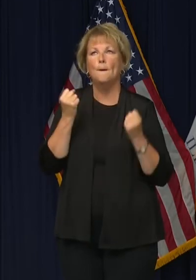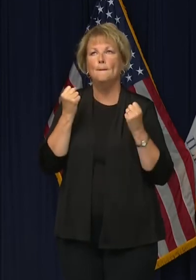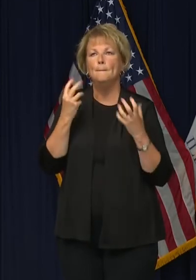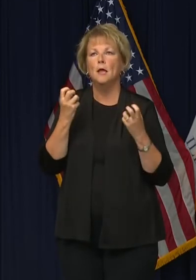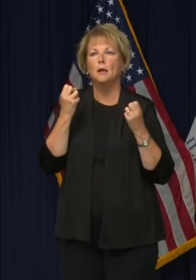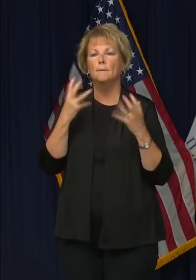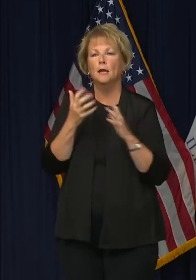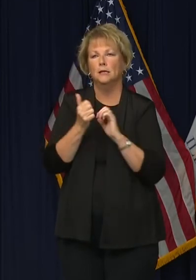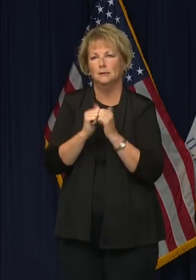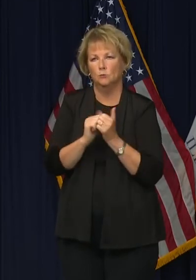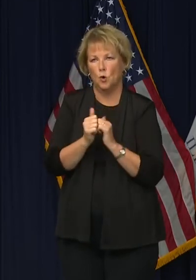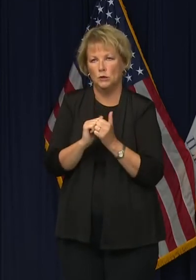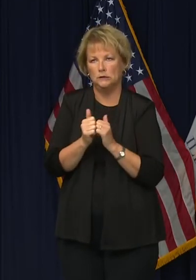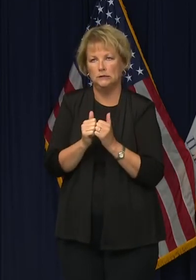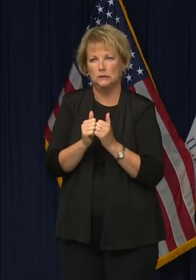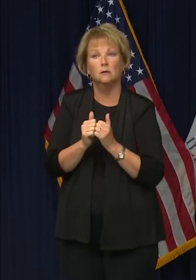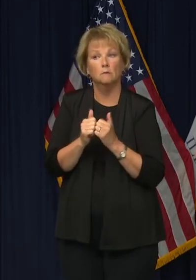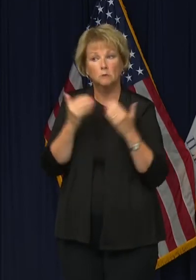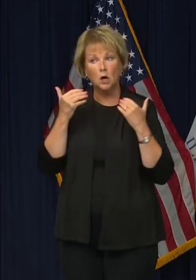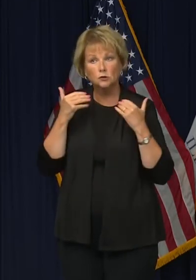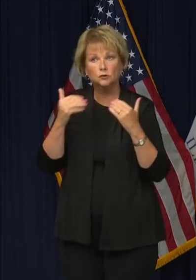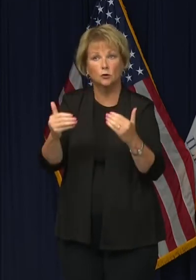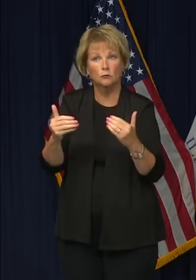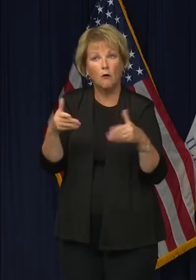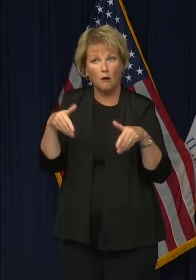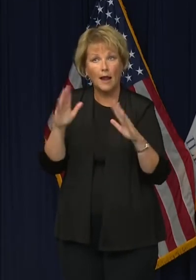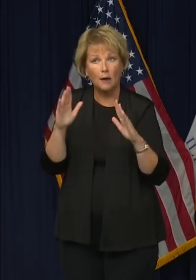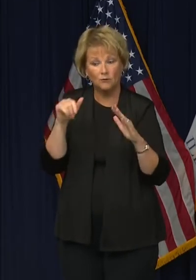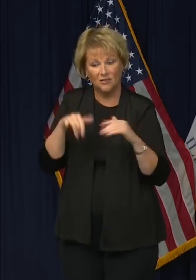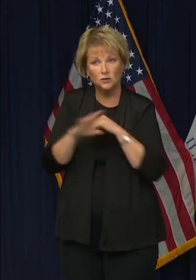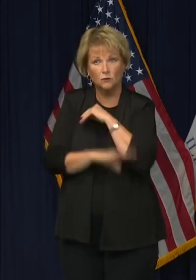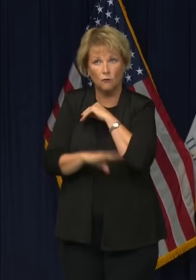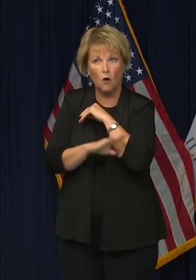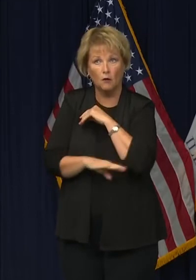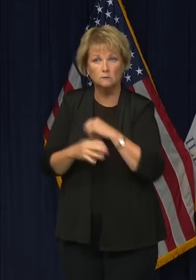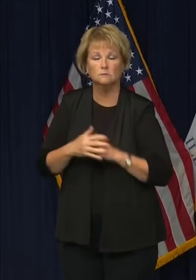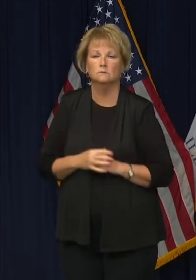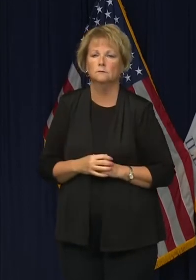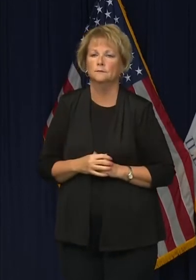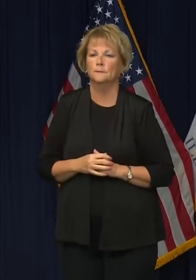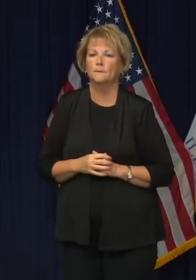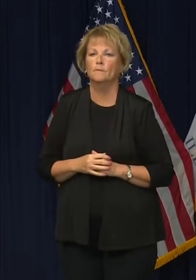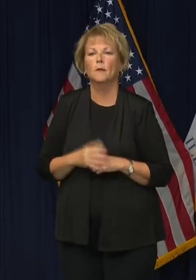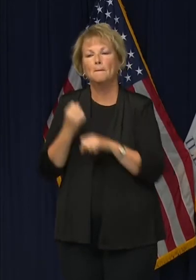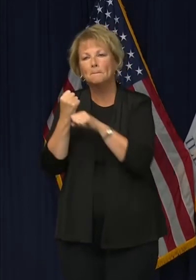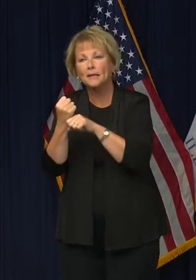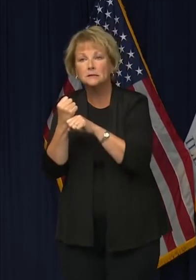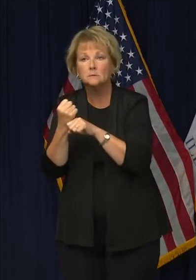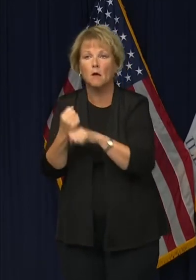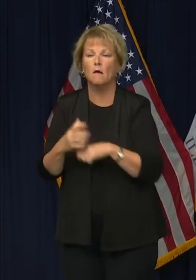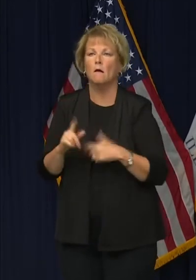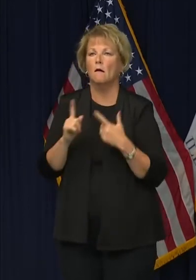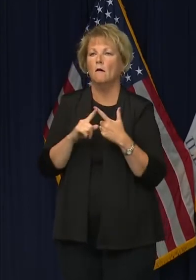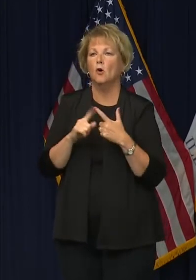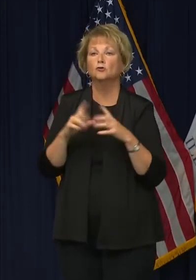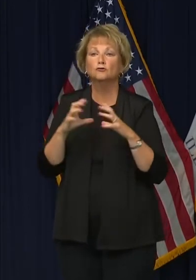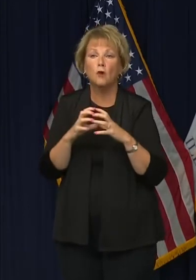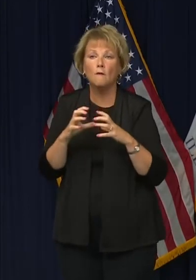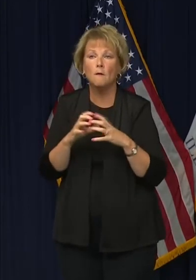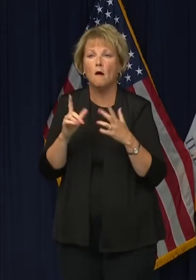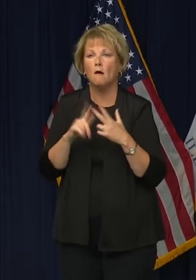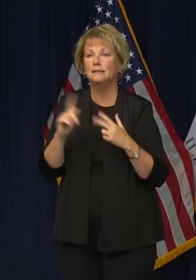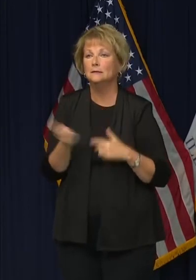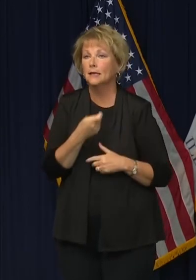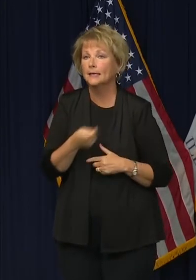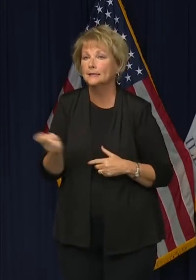many sports are being played and are allowed this fall. At baseball, for example, softball,